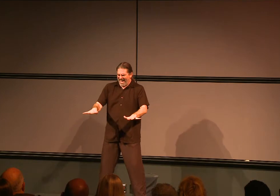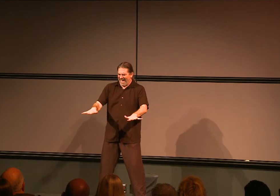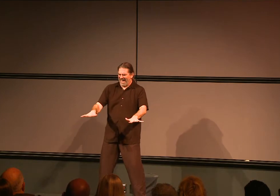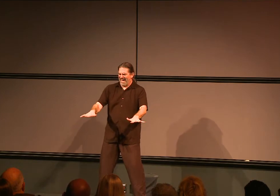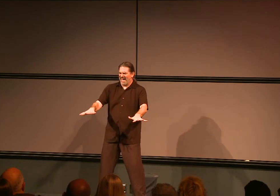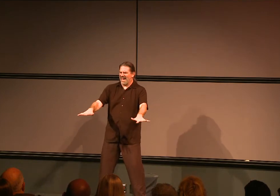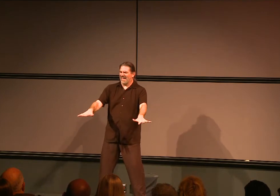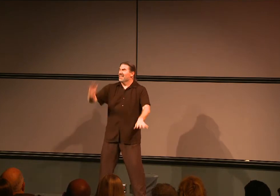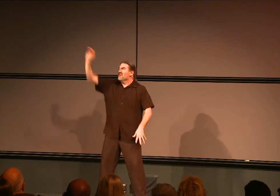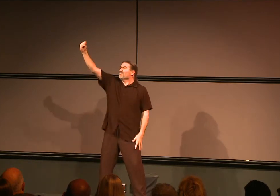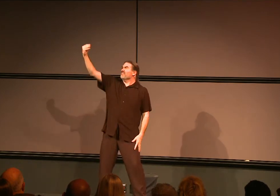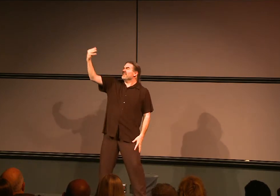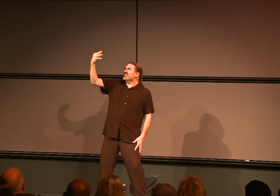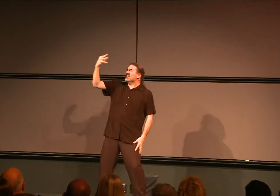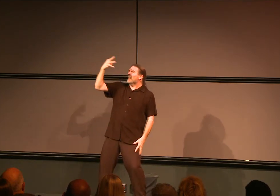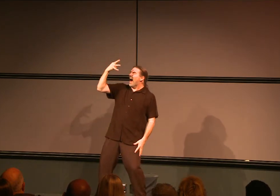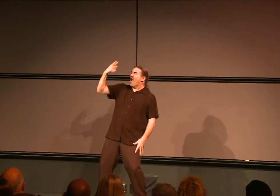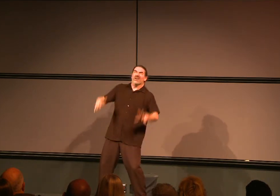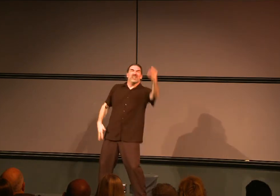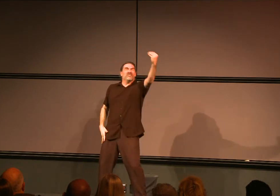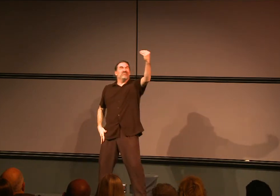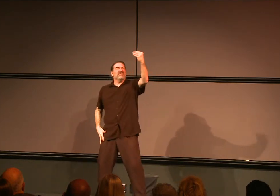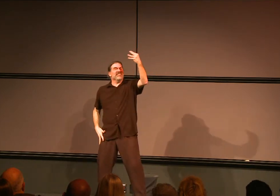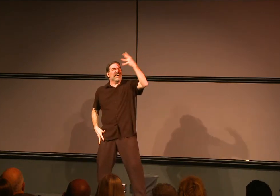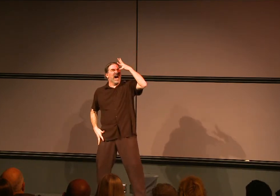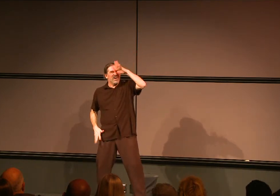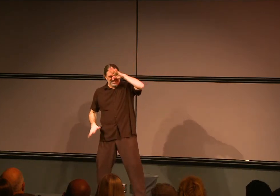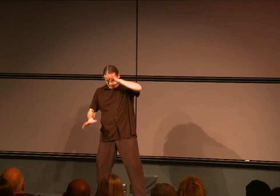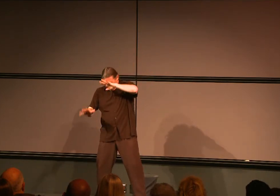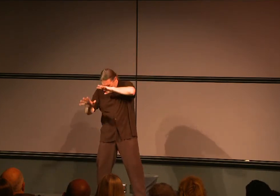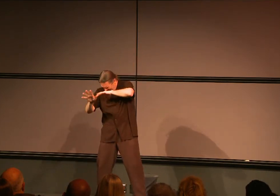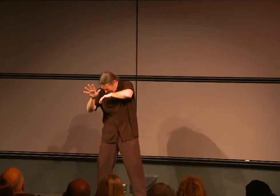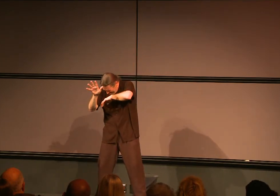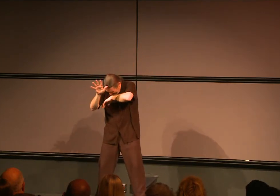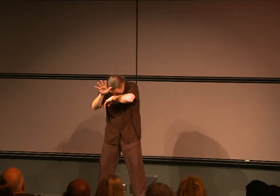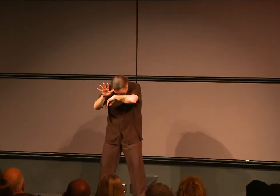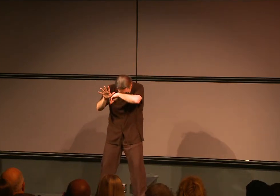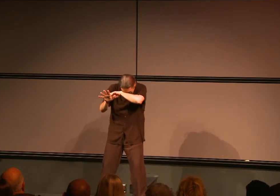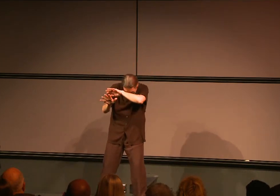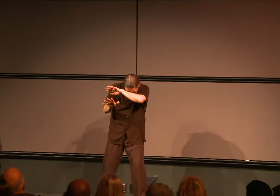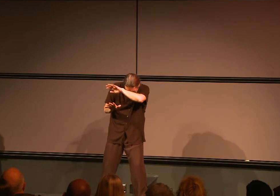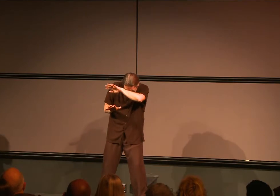Under bright lights and someone says,